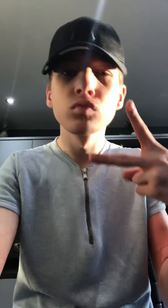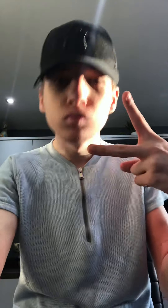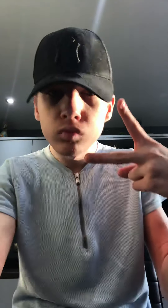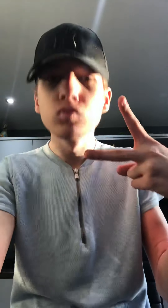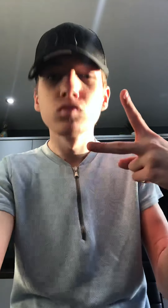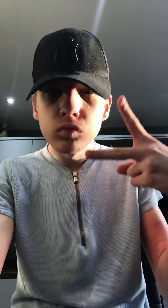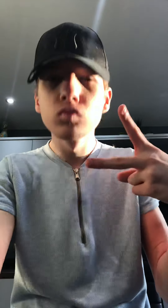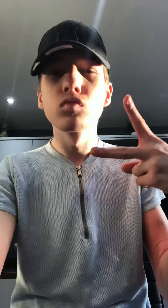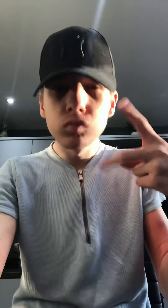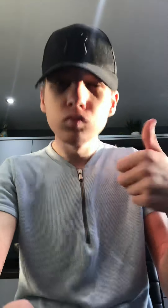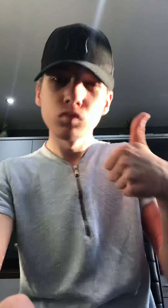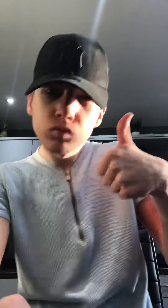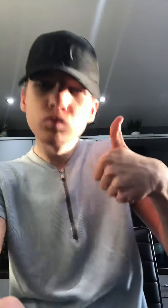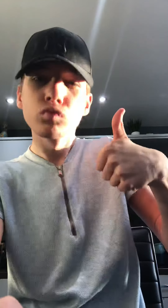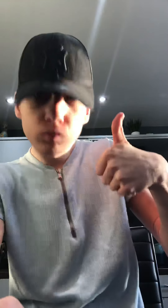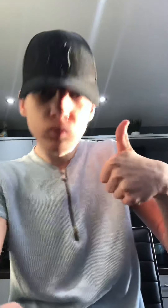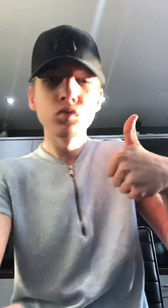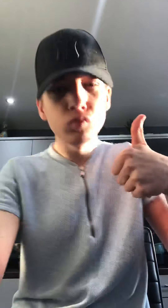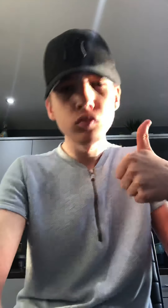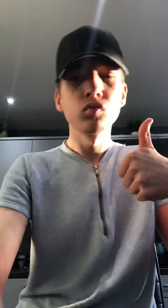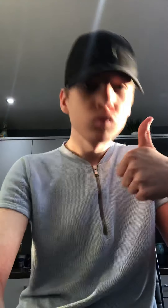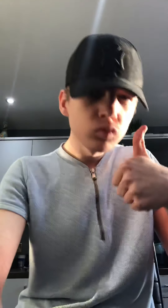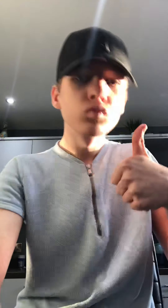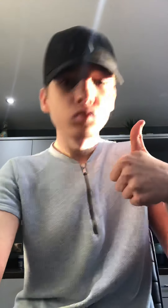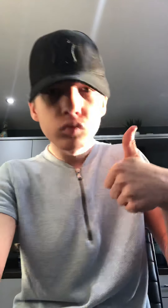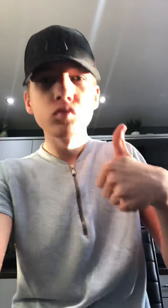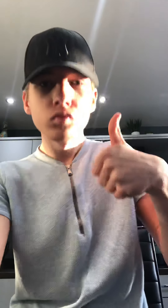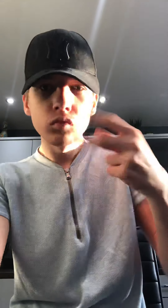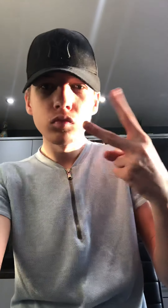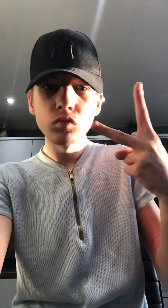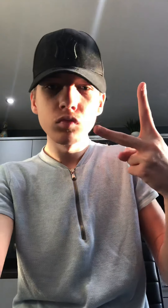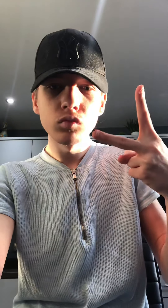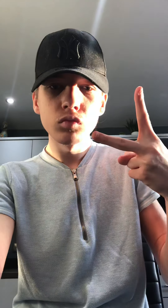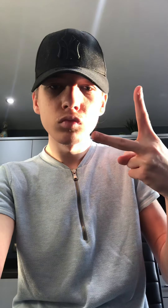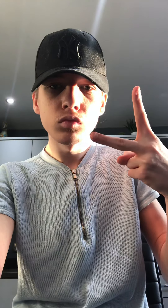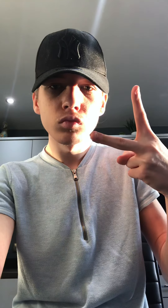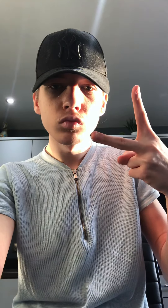and on. You're here, there's